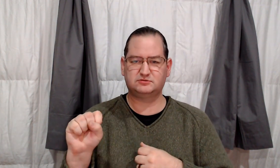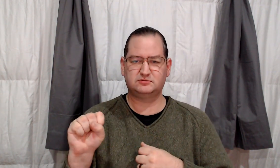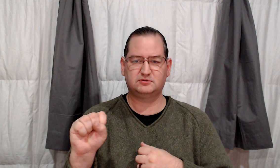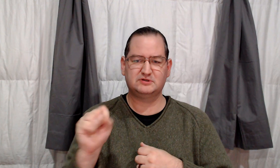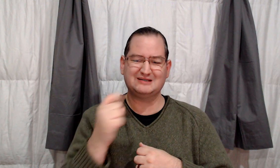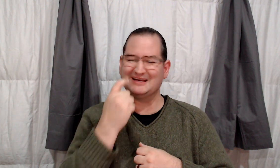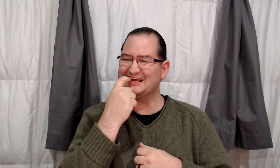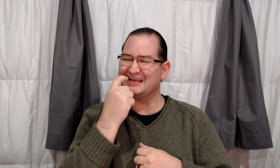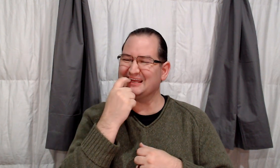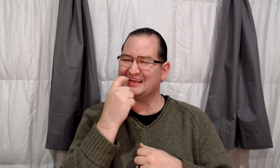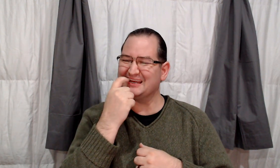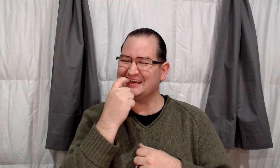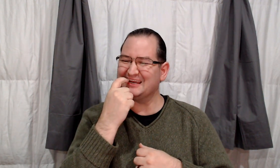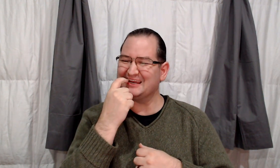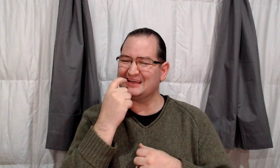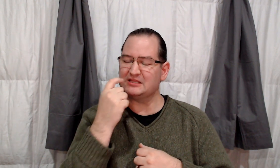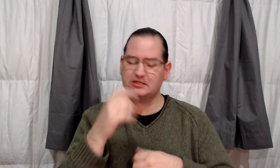your finances,